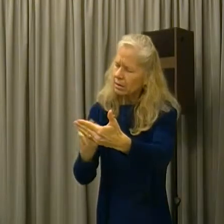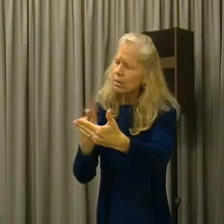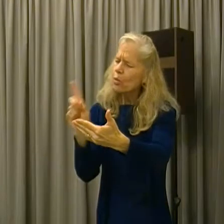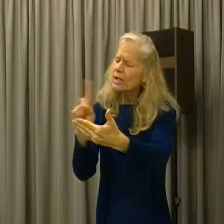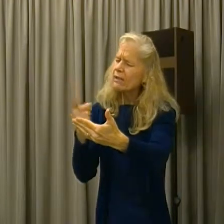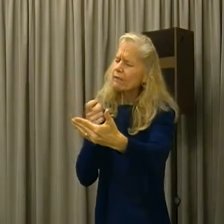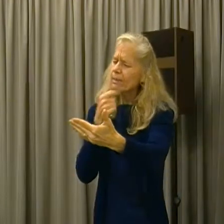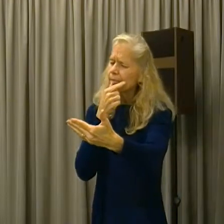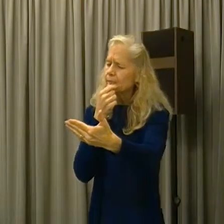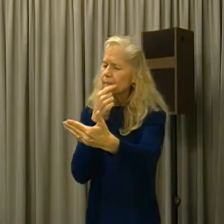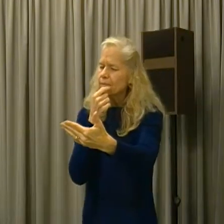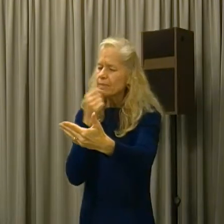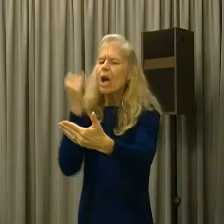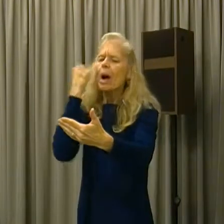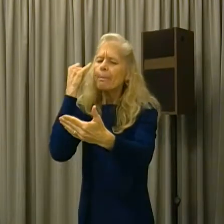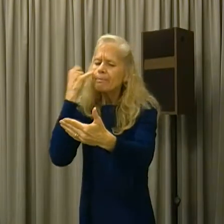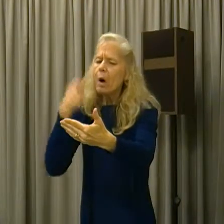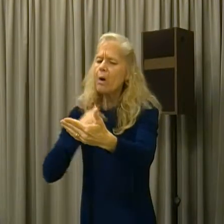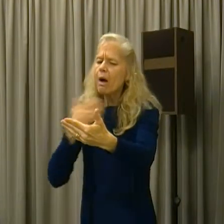What is the intent of that thought?